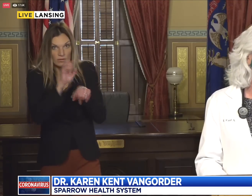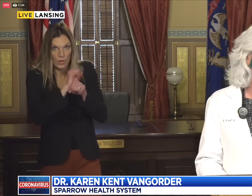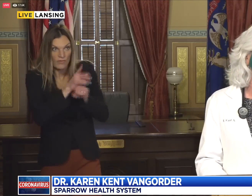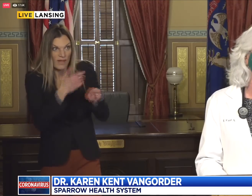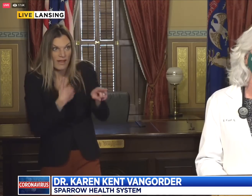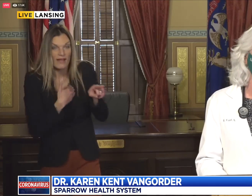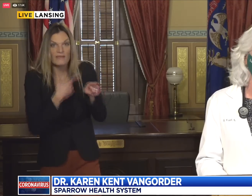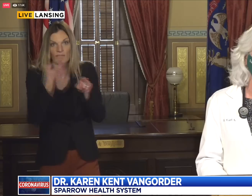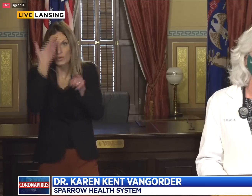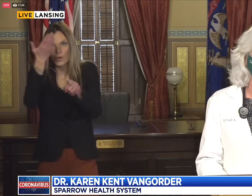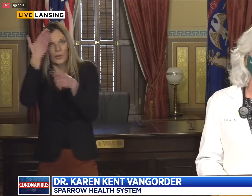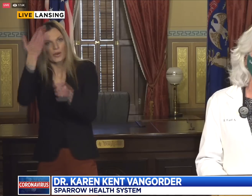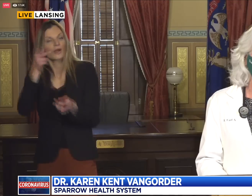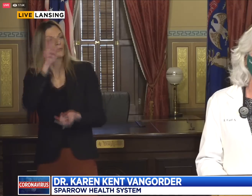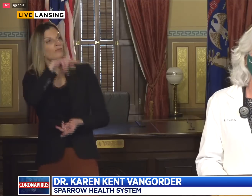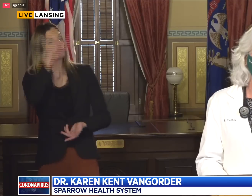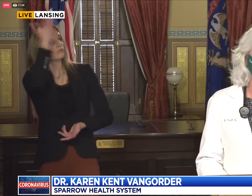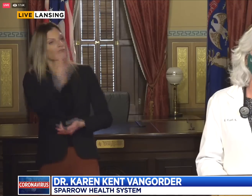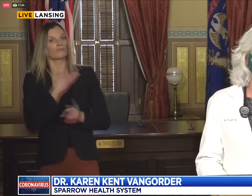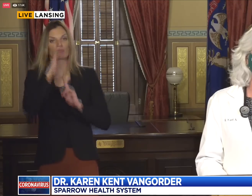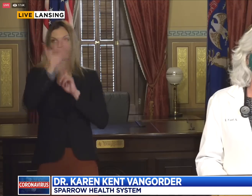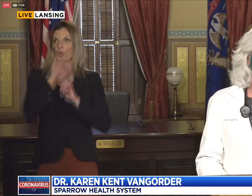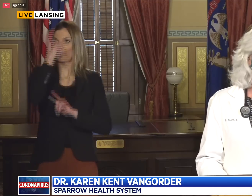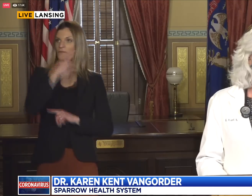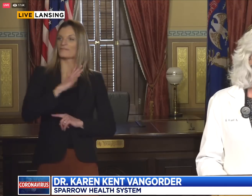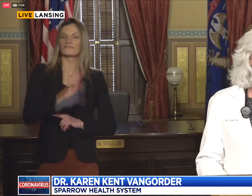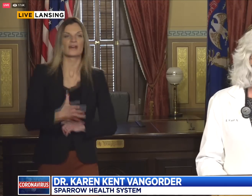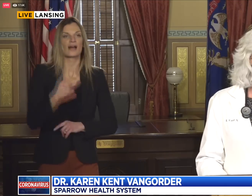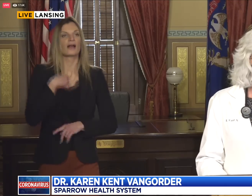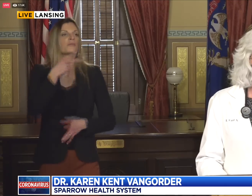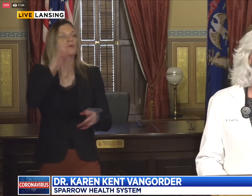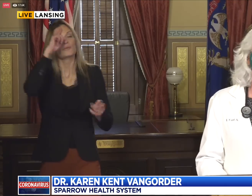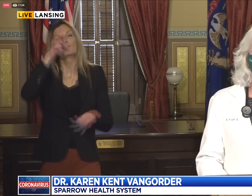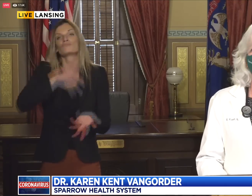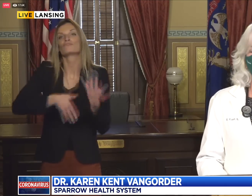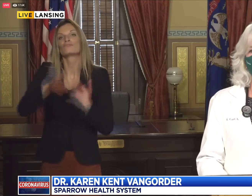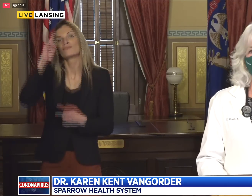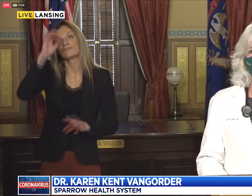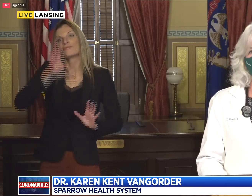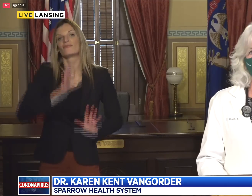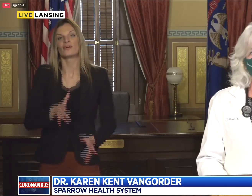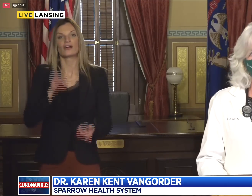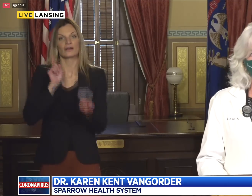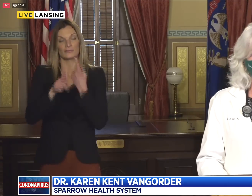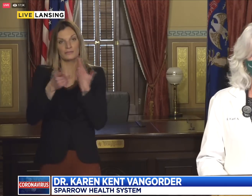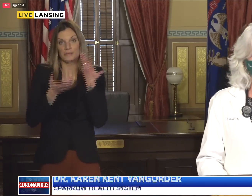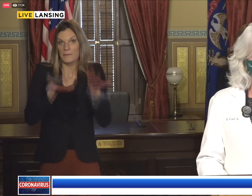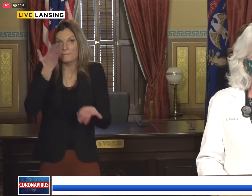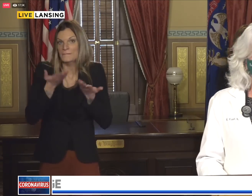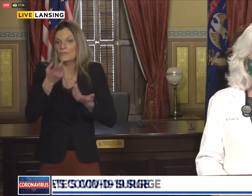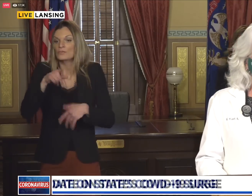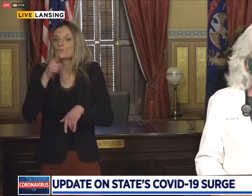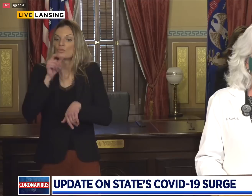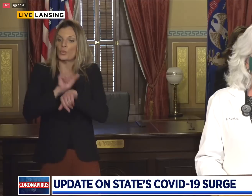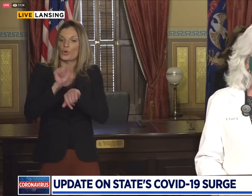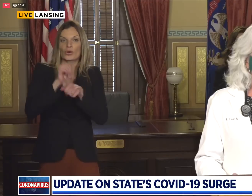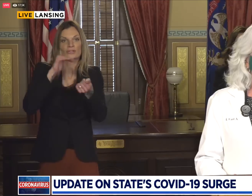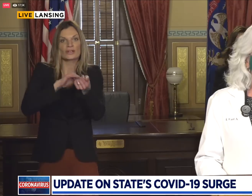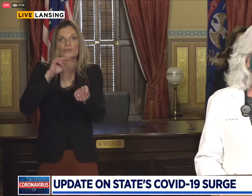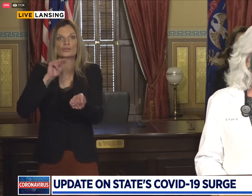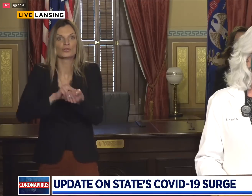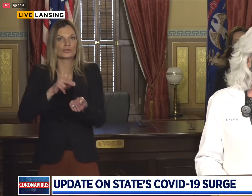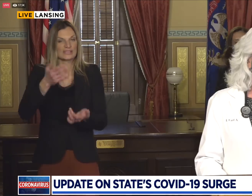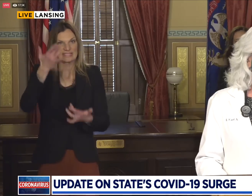that just doesn't have symptoms, and so on. And we do believe that that's where many healthcare workers are getting sick.